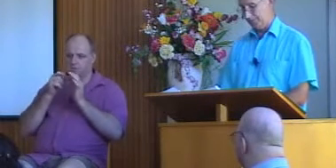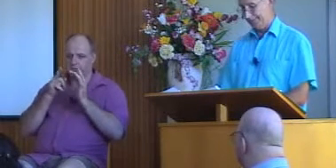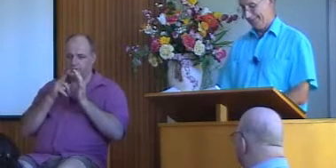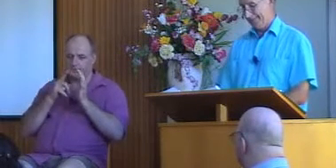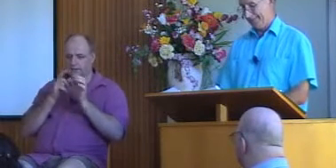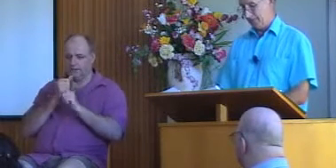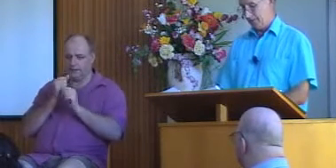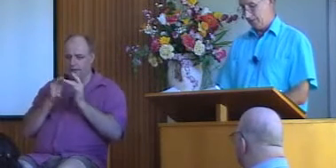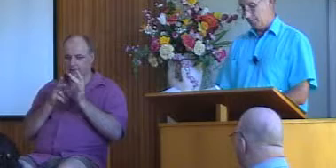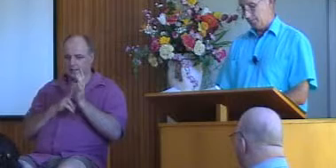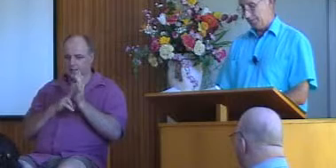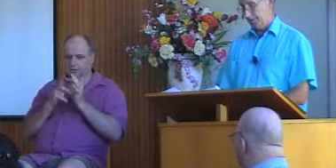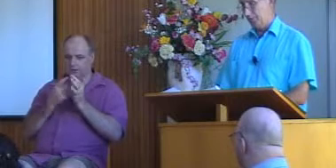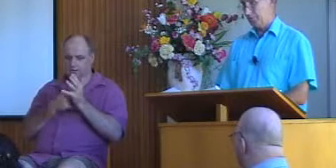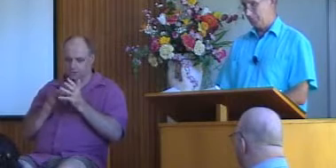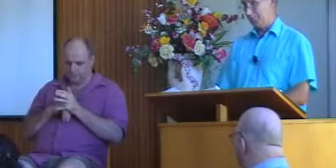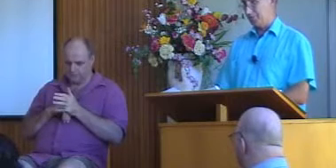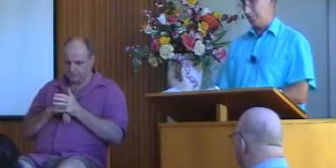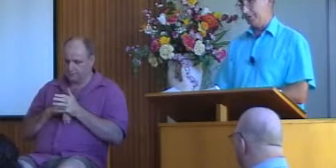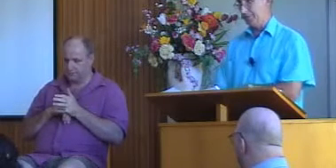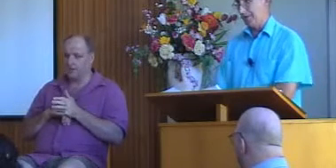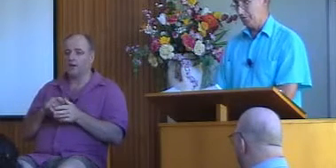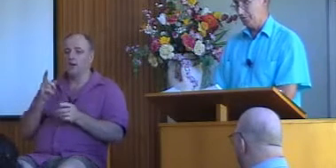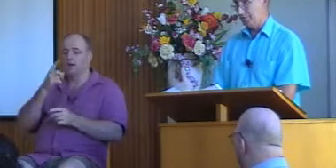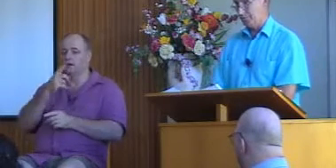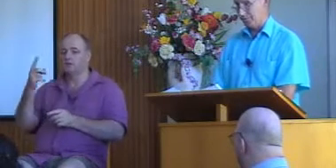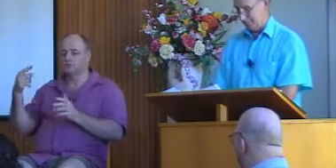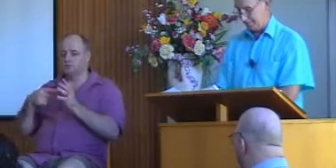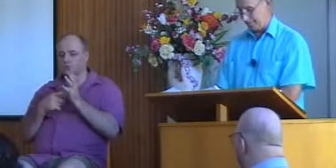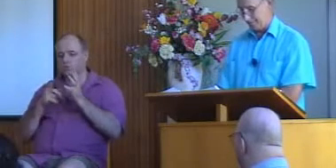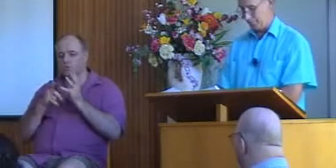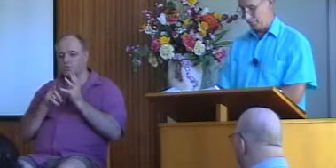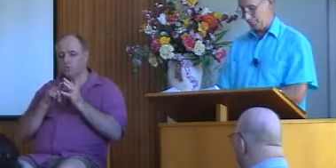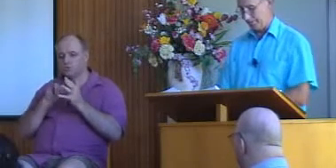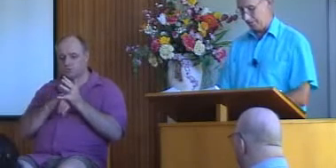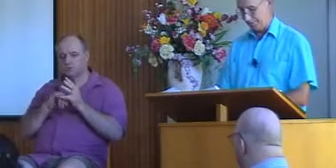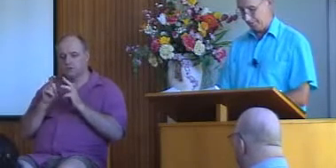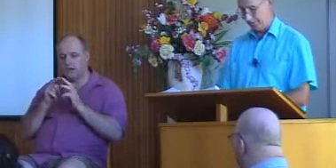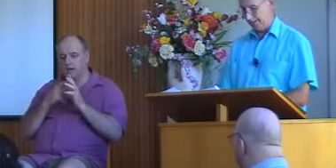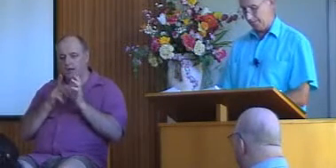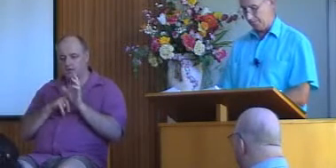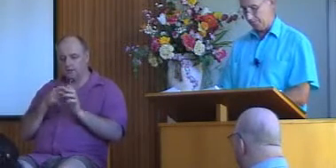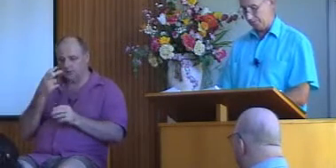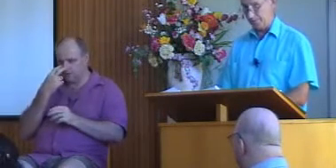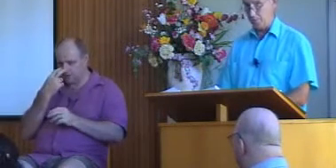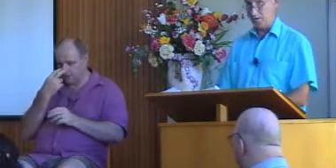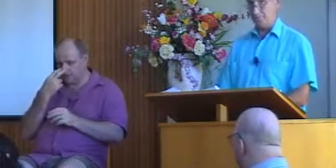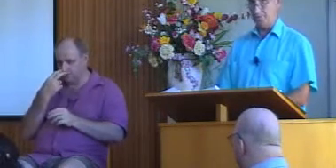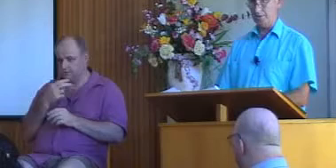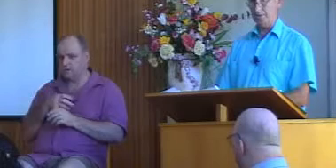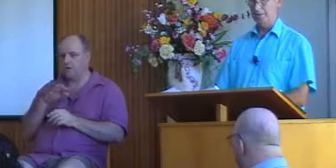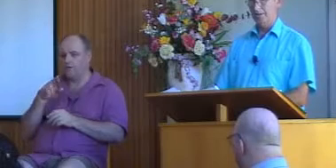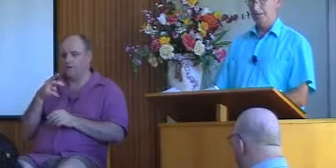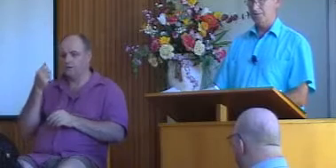it was. And they were a terrific group of people. I really enjoyed it. I got an enormous amount out of it. And the best thing